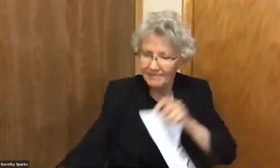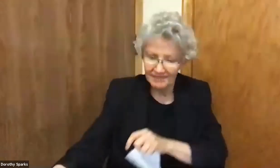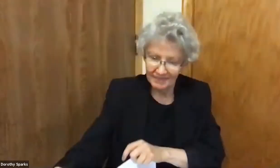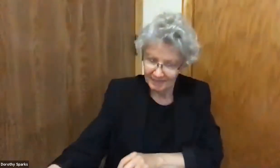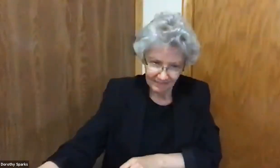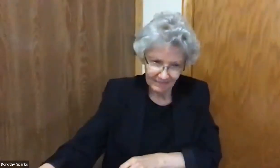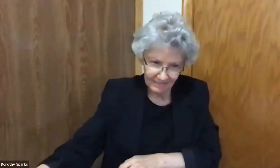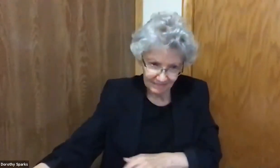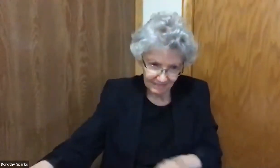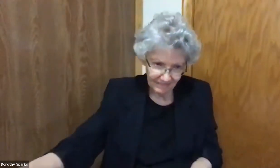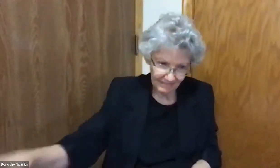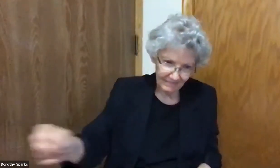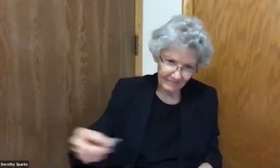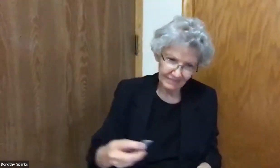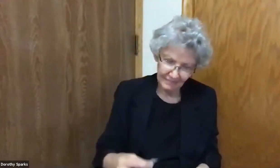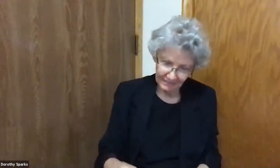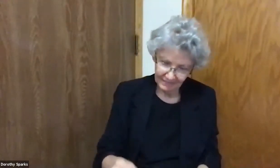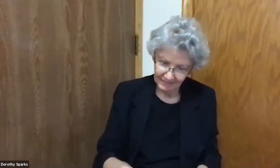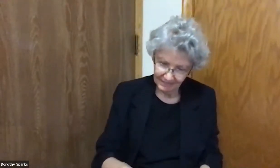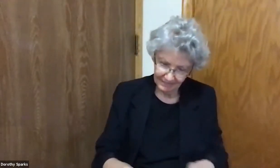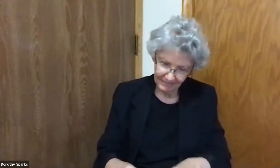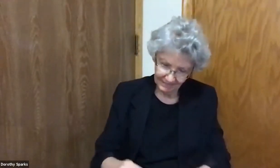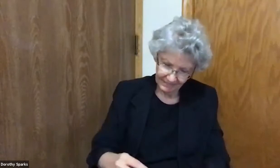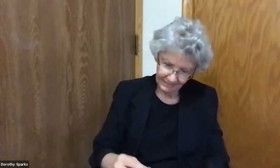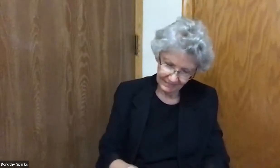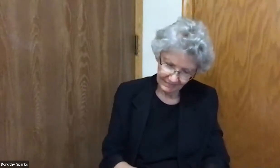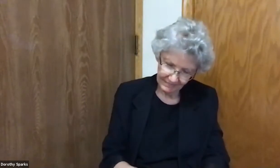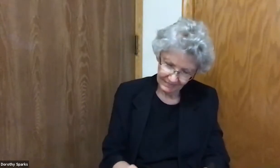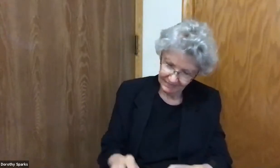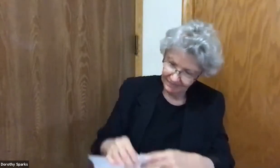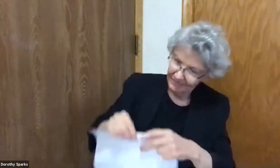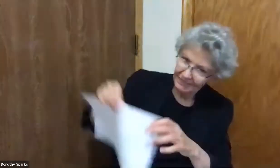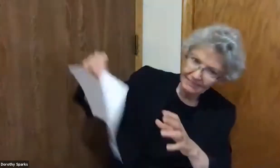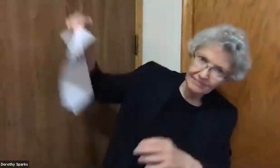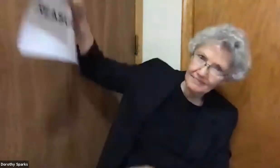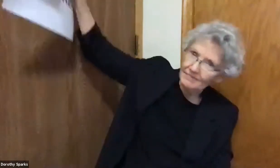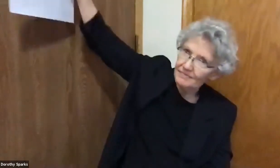And I would like to talk about treasure today.